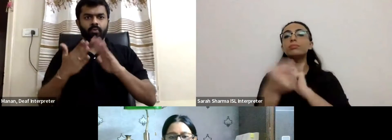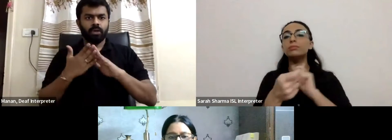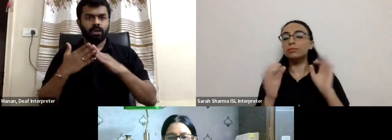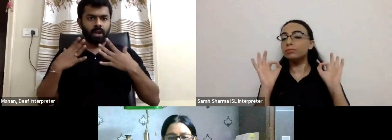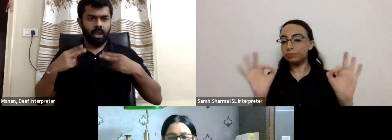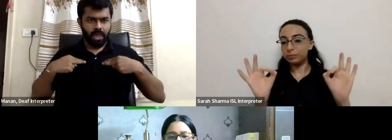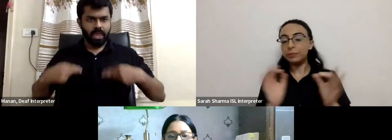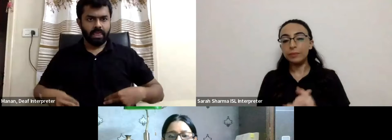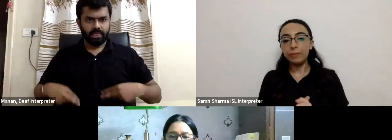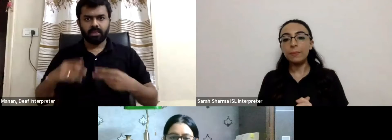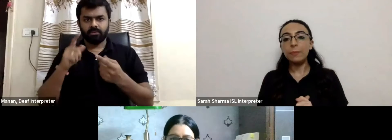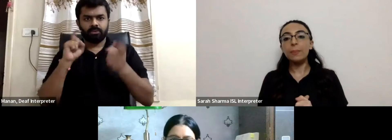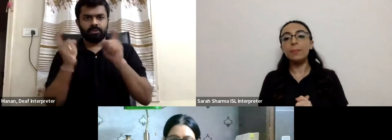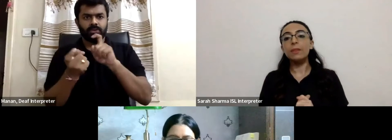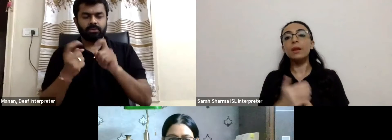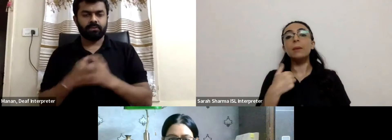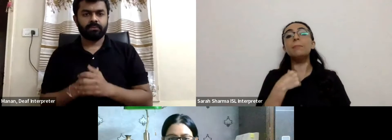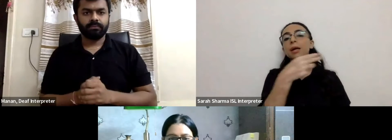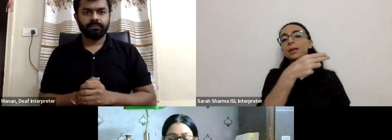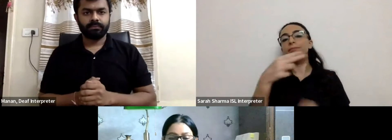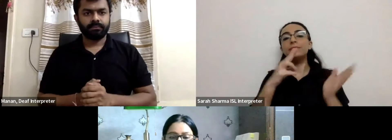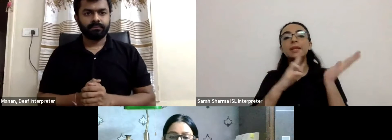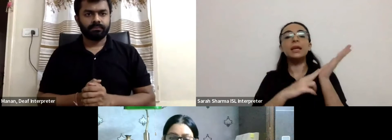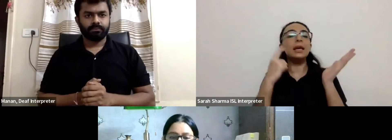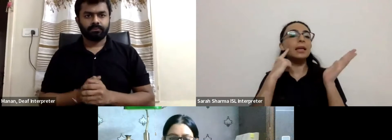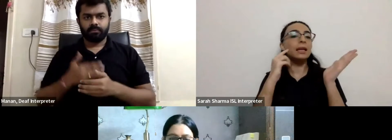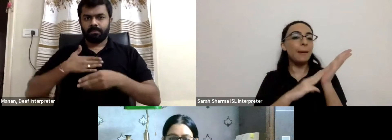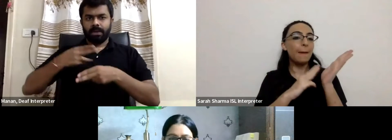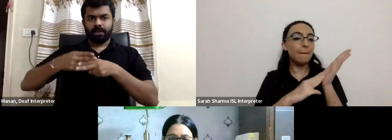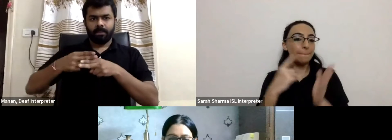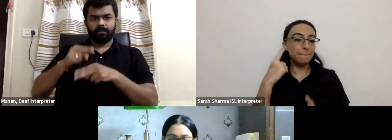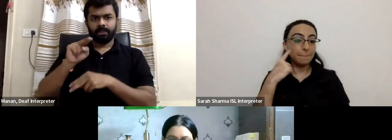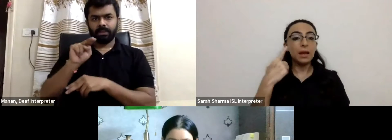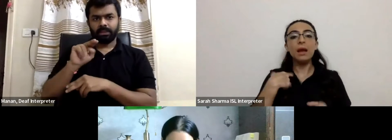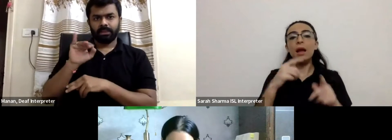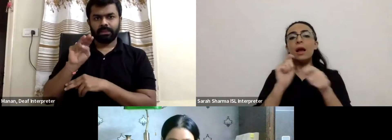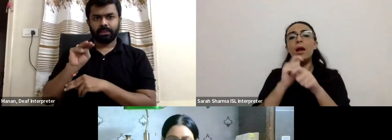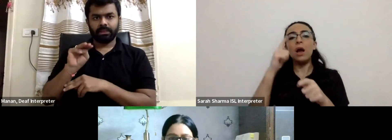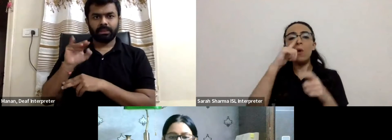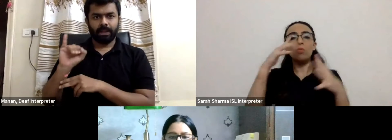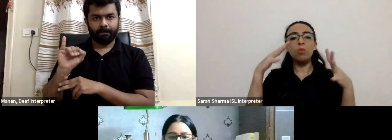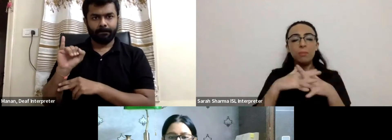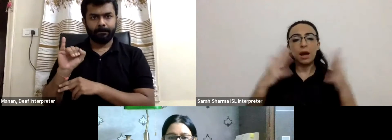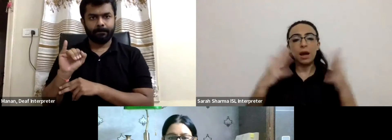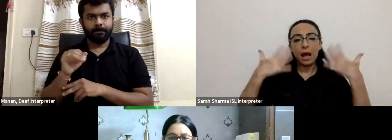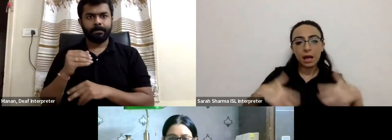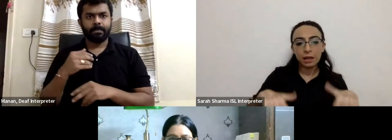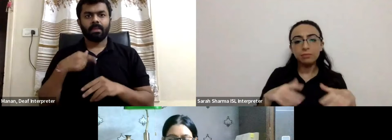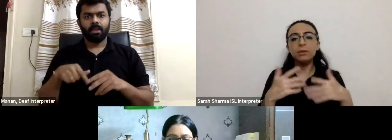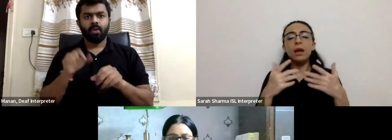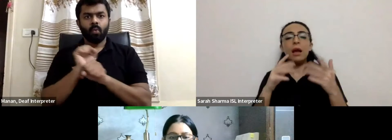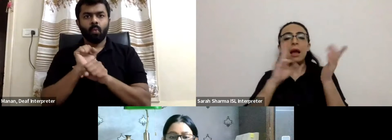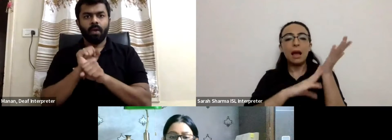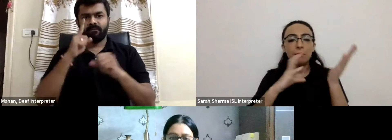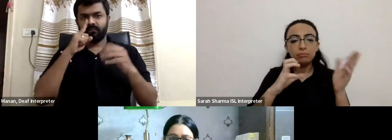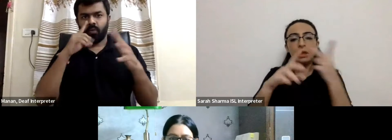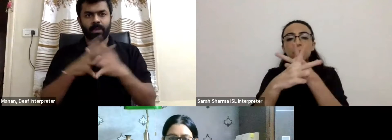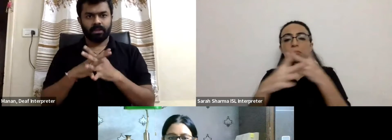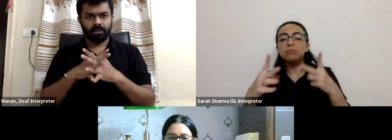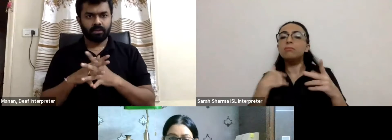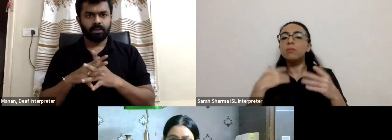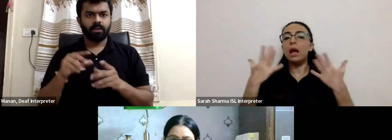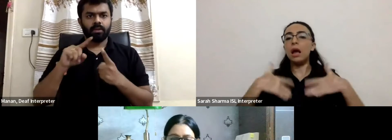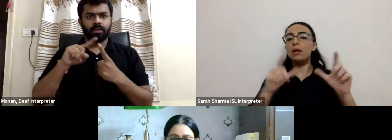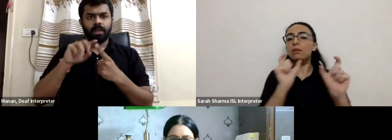So I'm Nimmi Rastogi. I'm a practicing gynecologist in New Delhi, and I also work with the